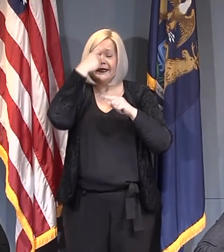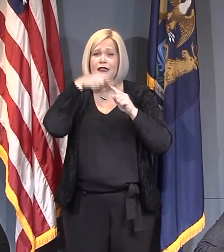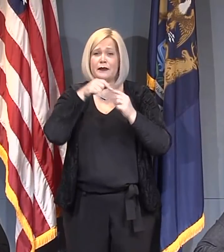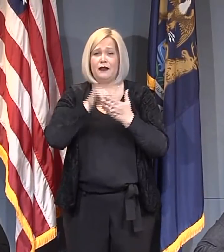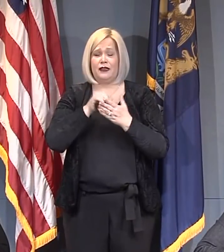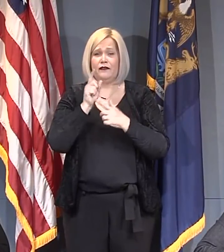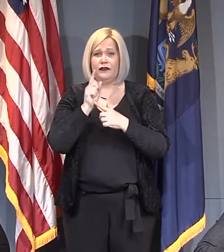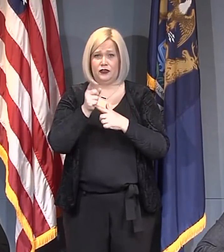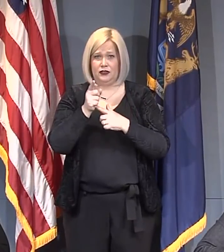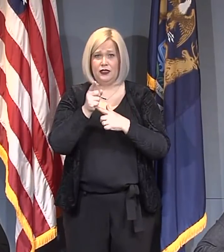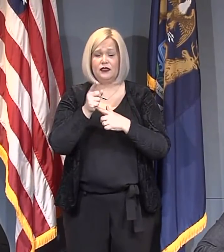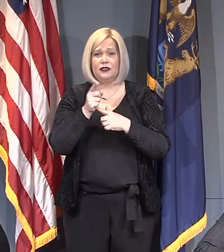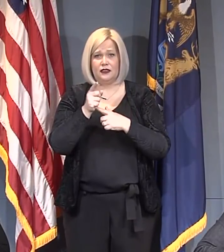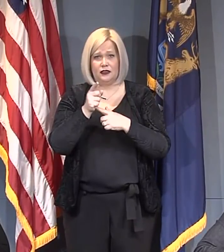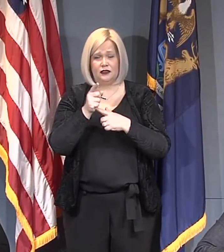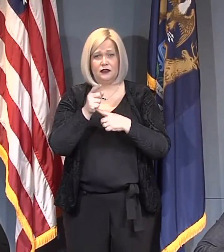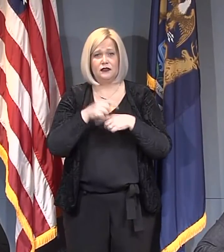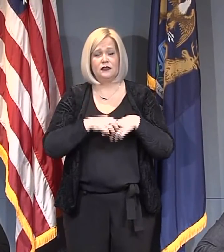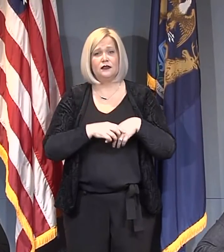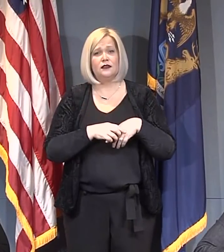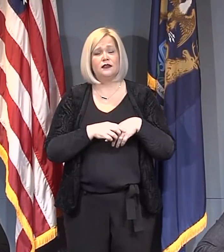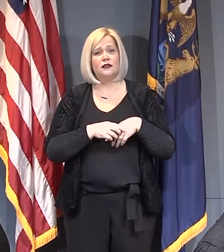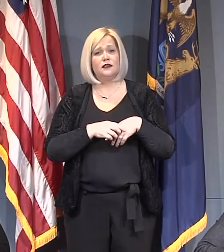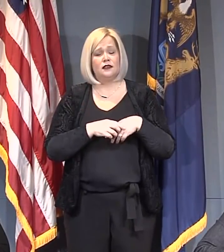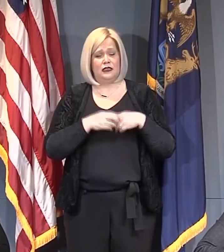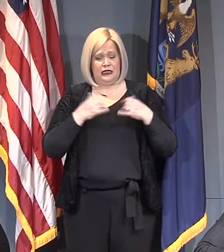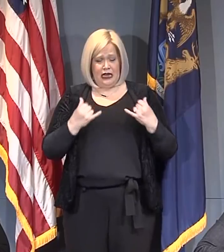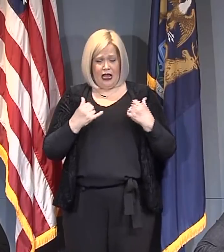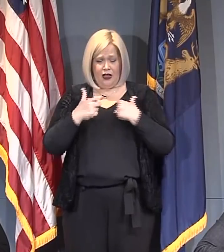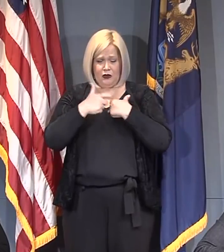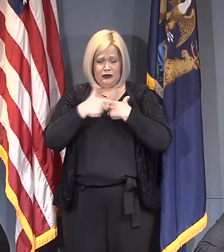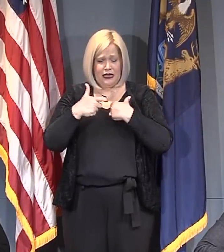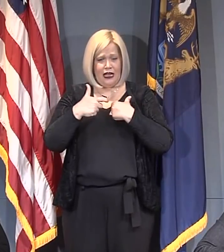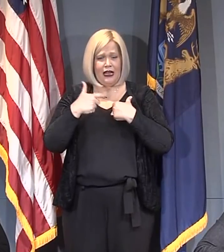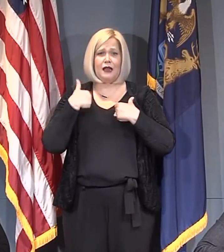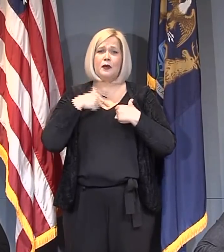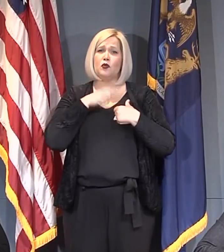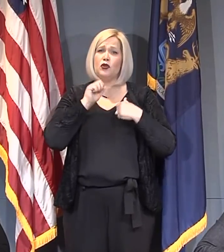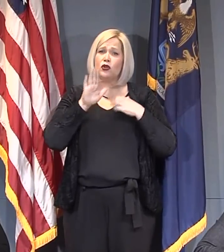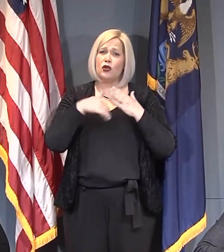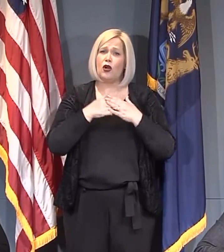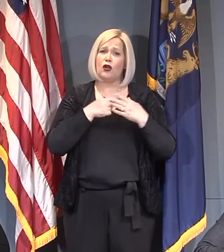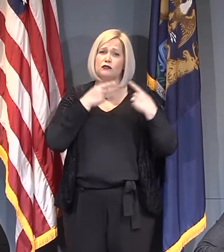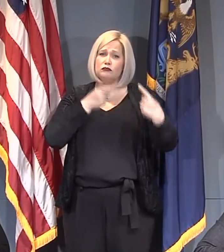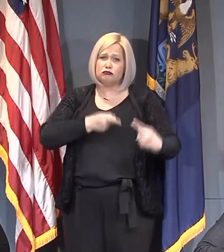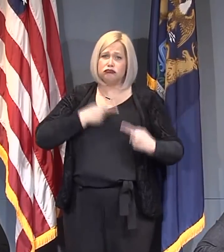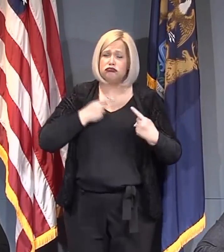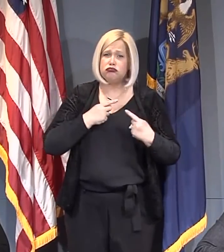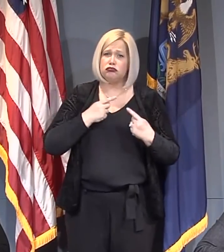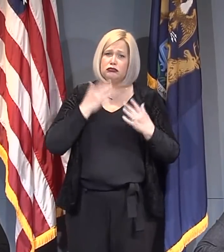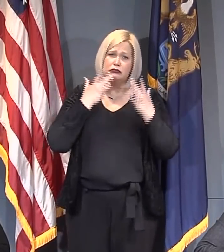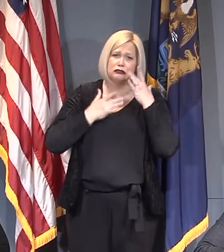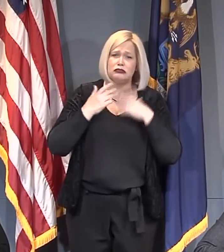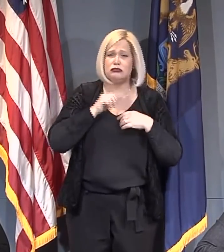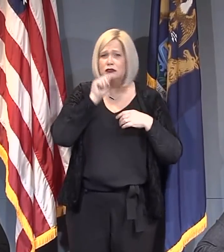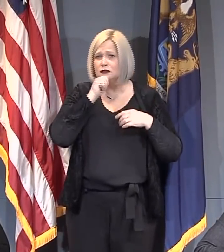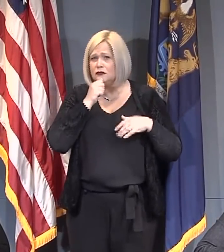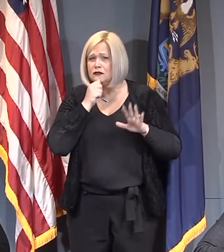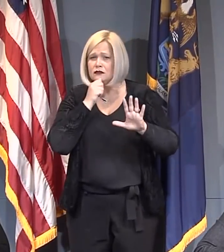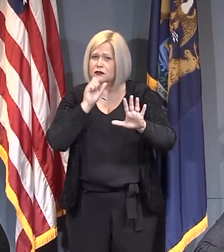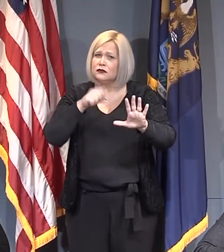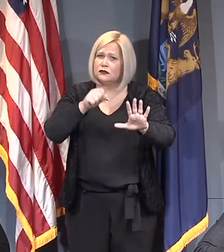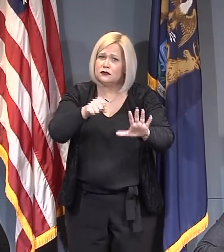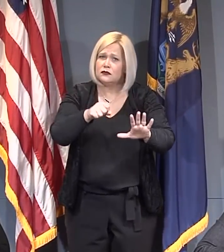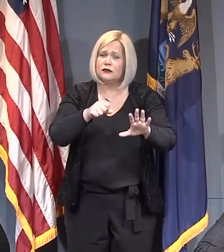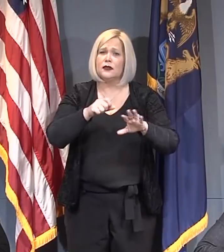are a lot of inconvenient things about this moment and that we're all living through and struggling with. But